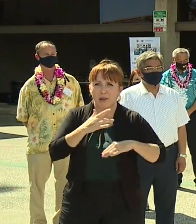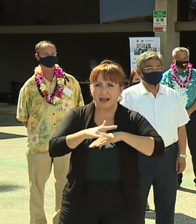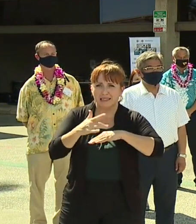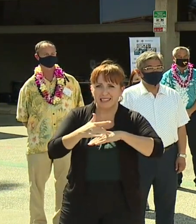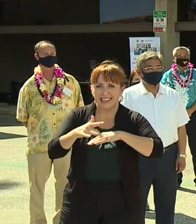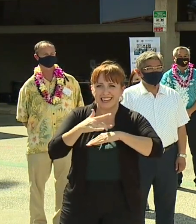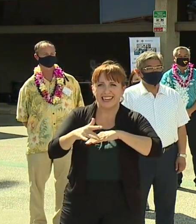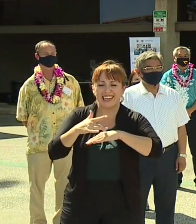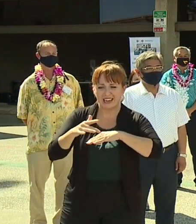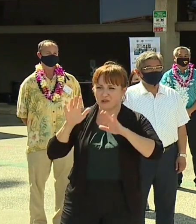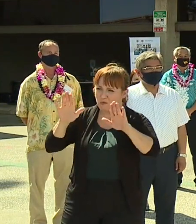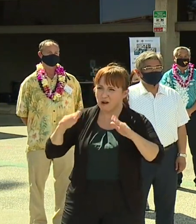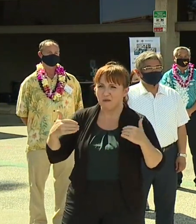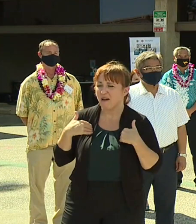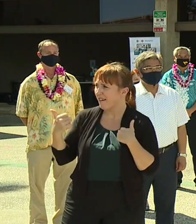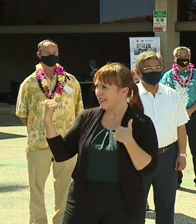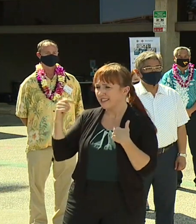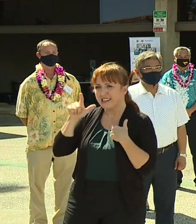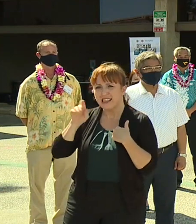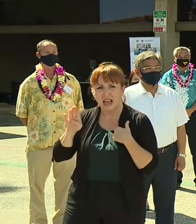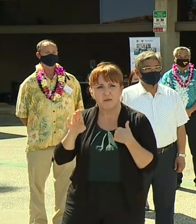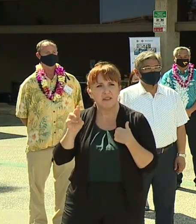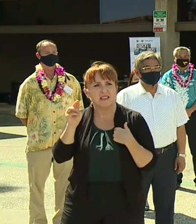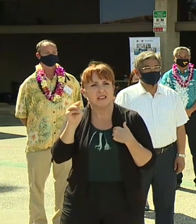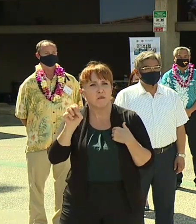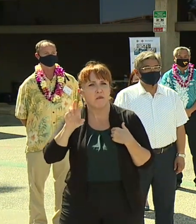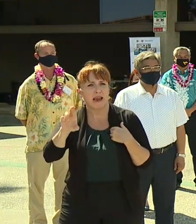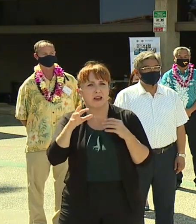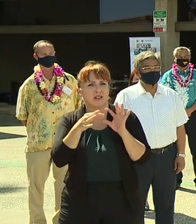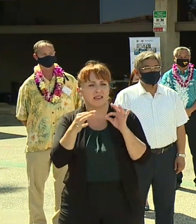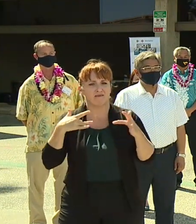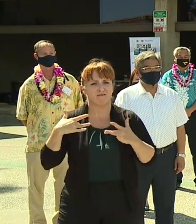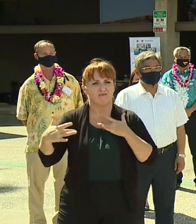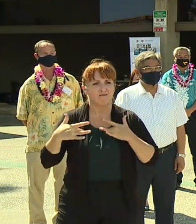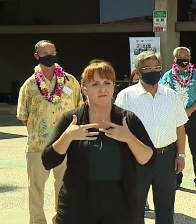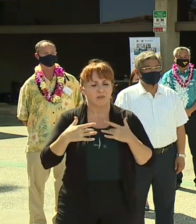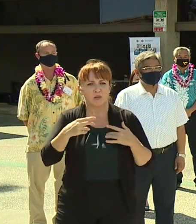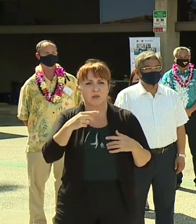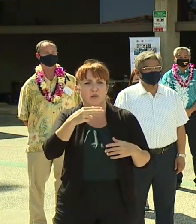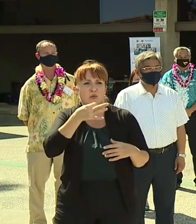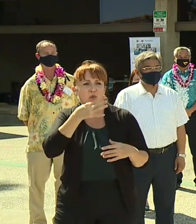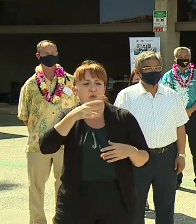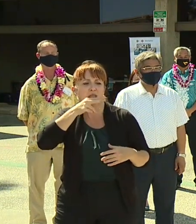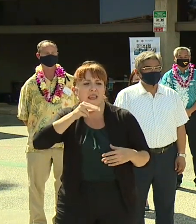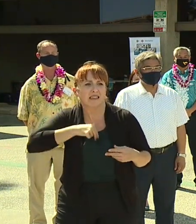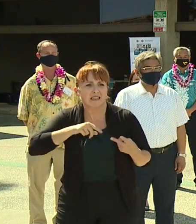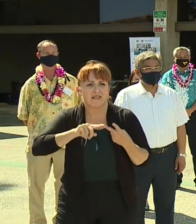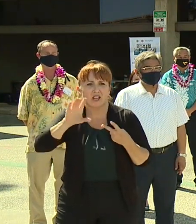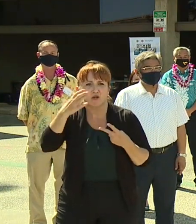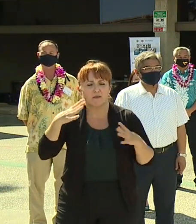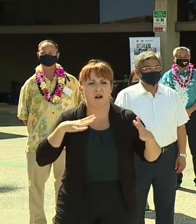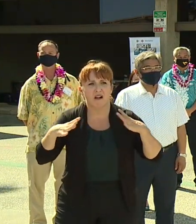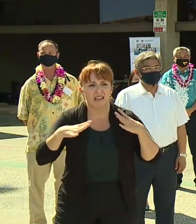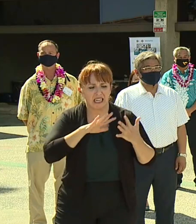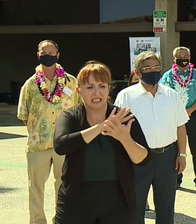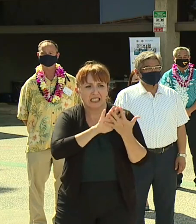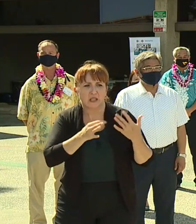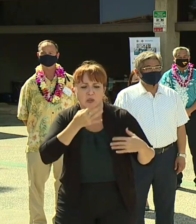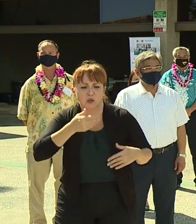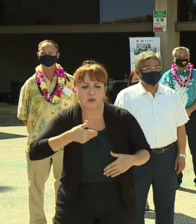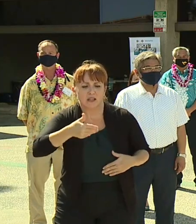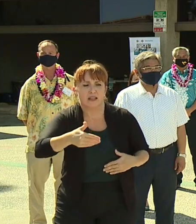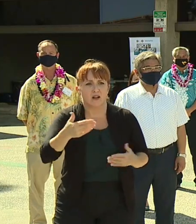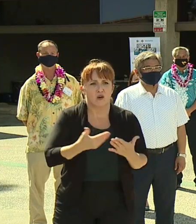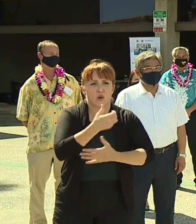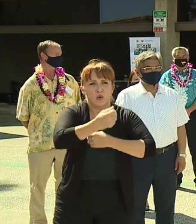the mayor said, we are very concerned about what is going on. We know we have Thanksgiving coming up. We know we have Christmas. We know we have